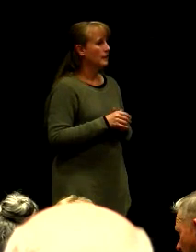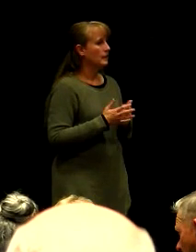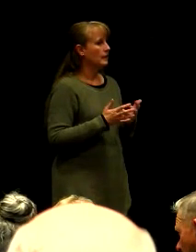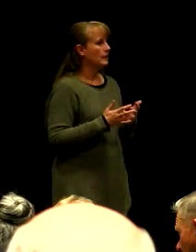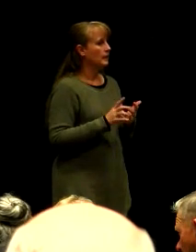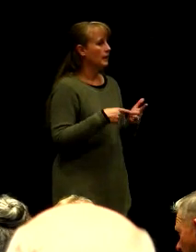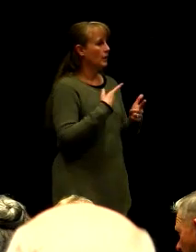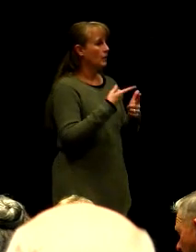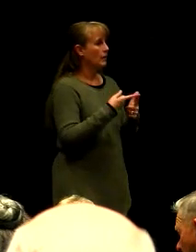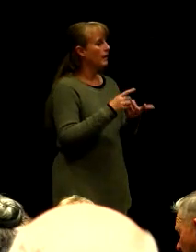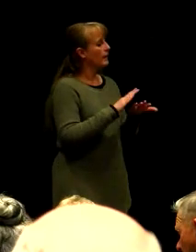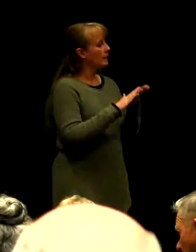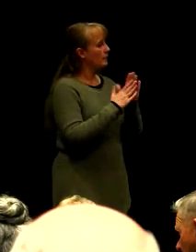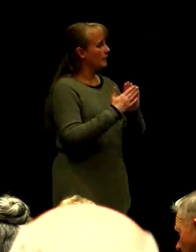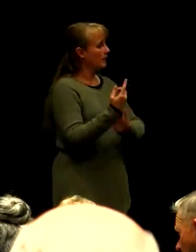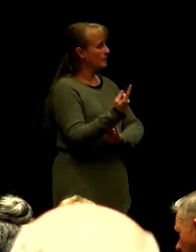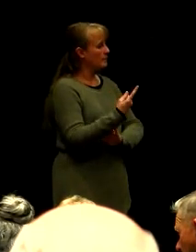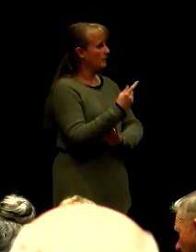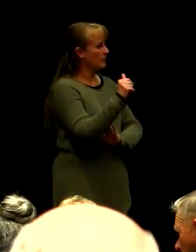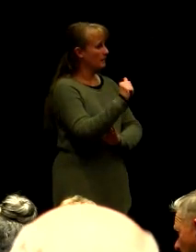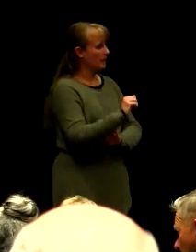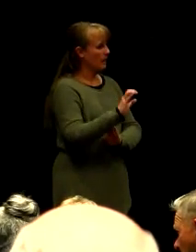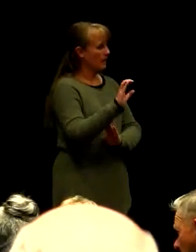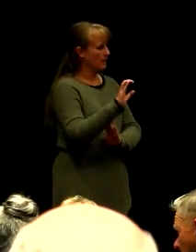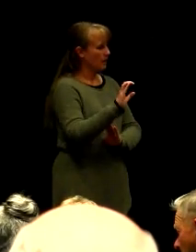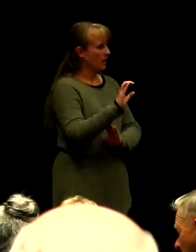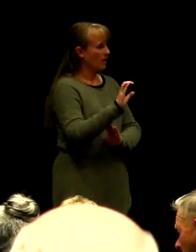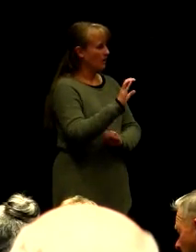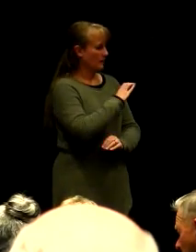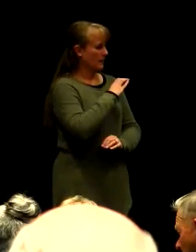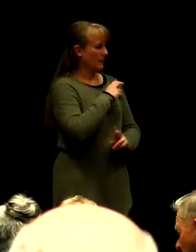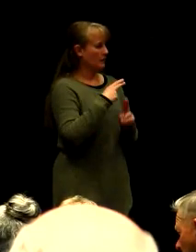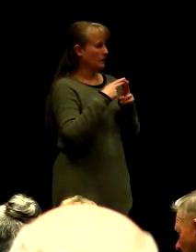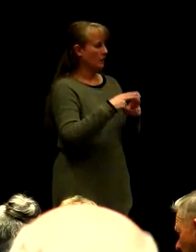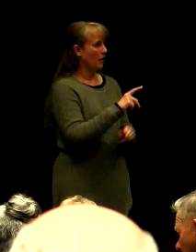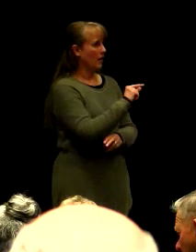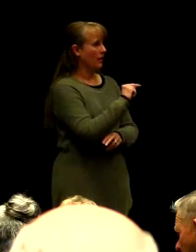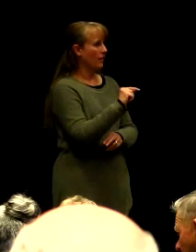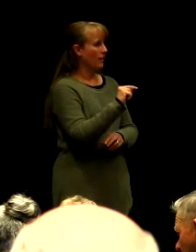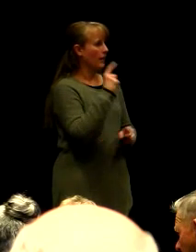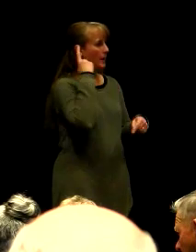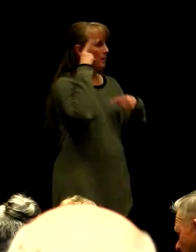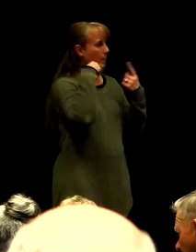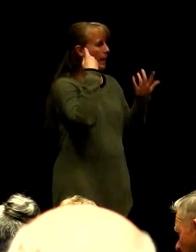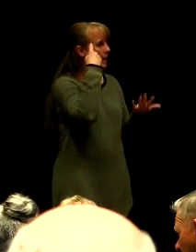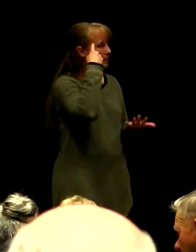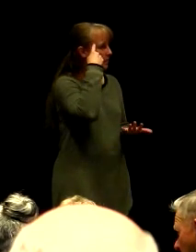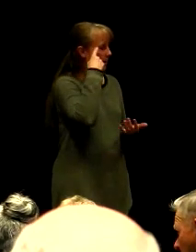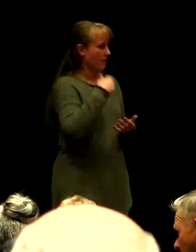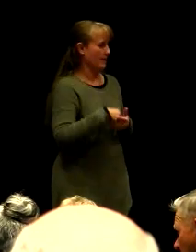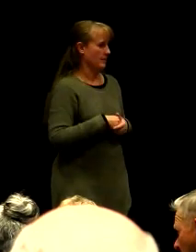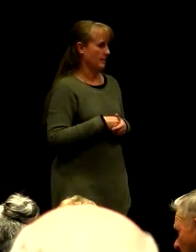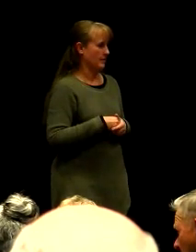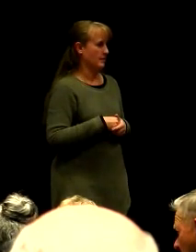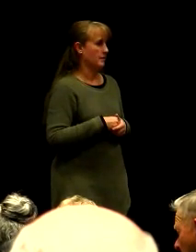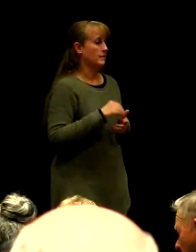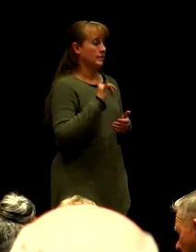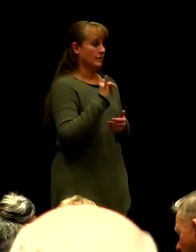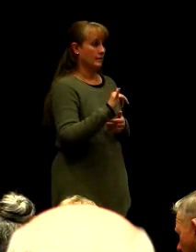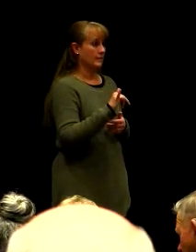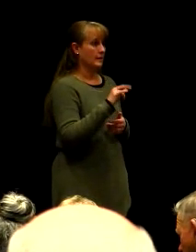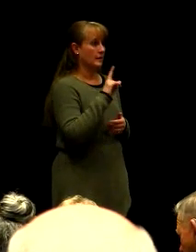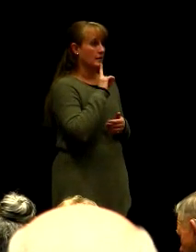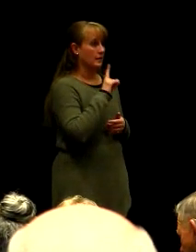which turns into something that Clarke's characters call the mad mind, which